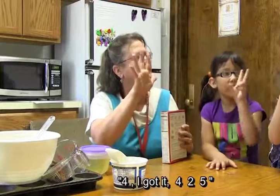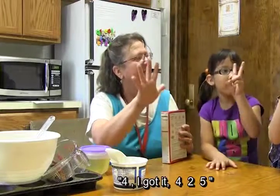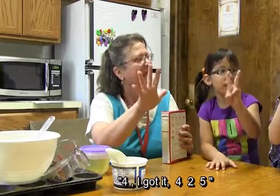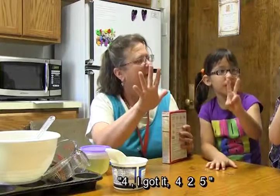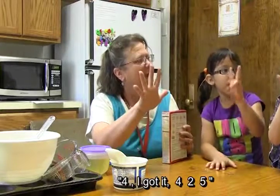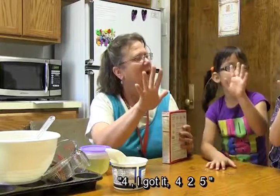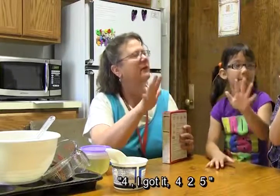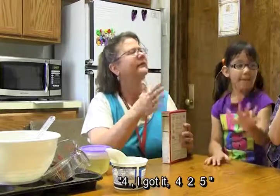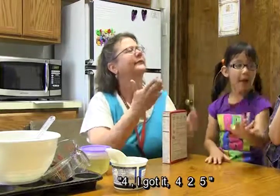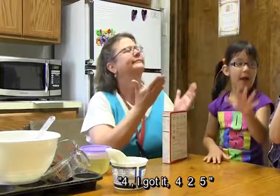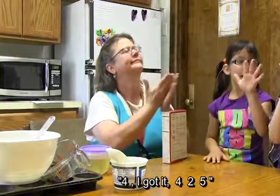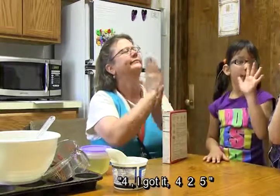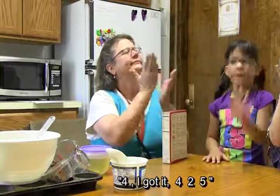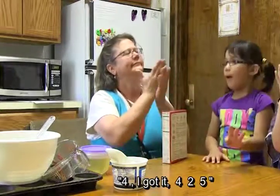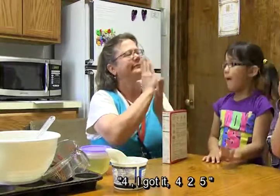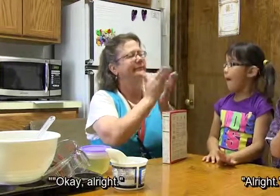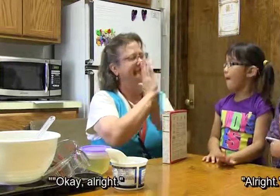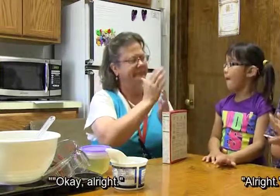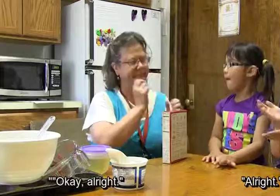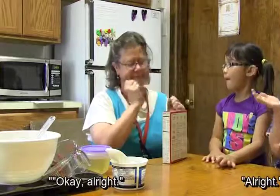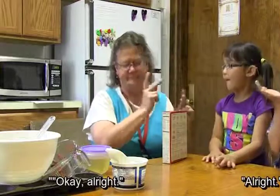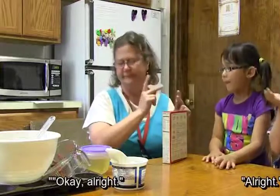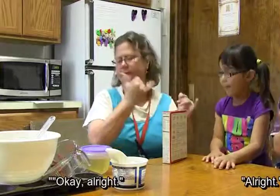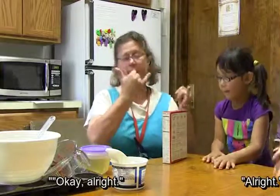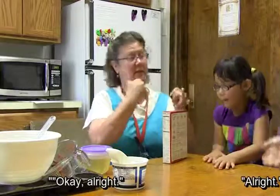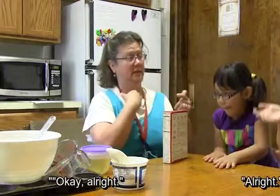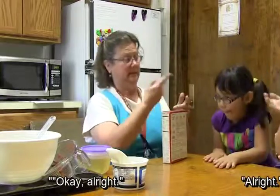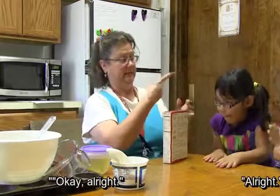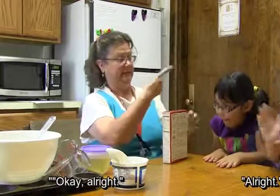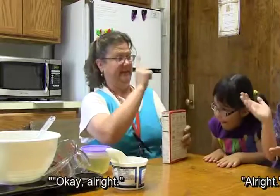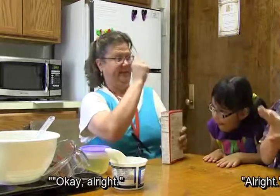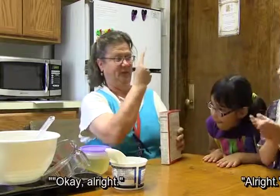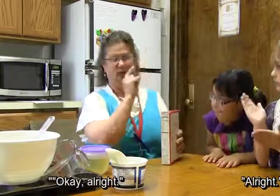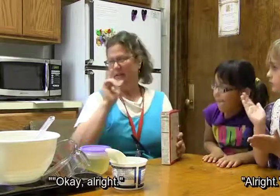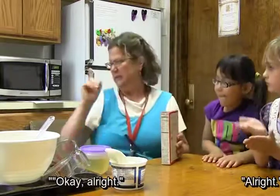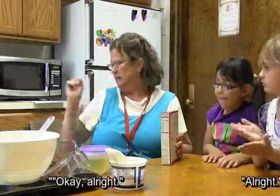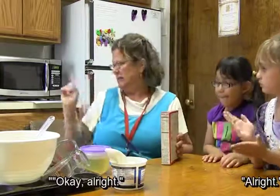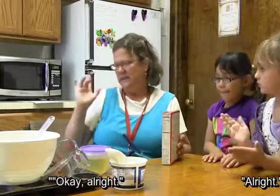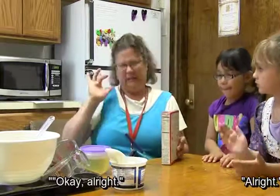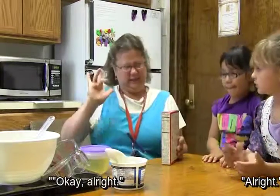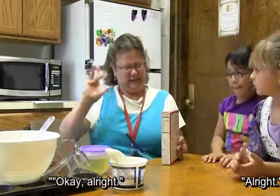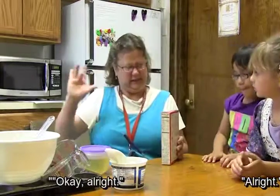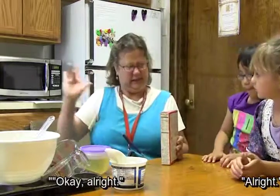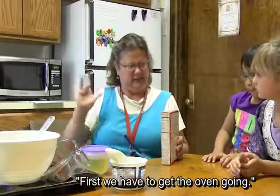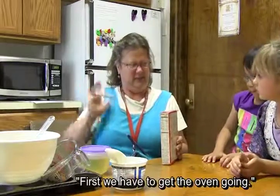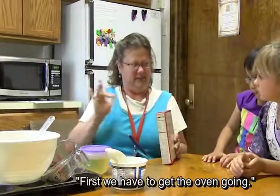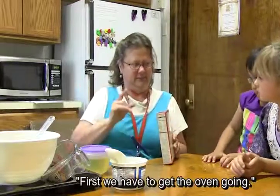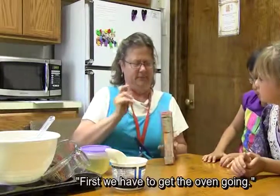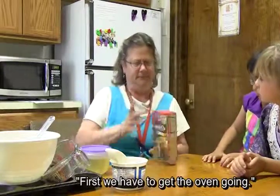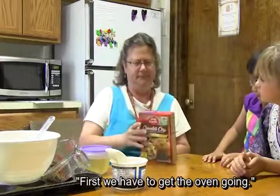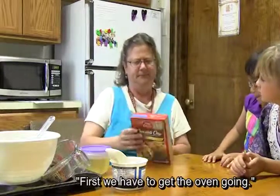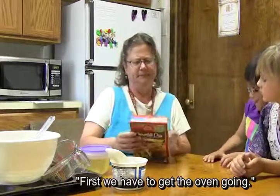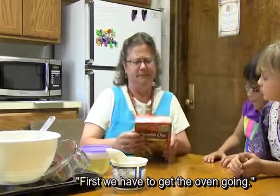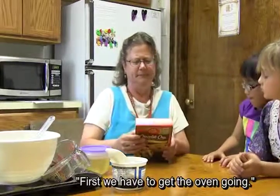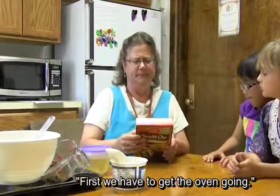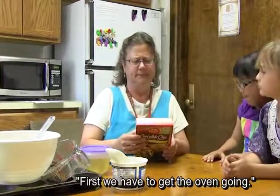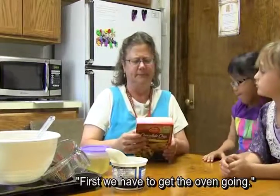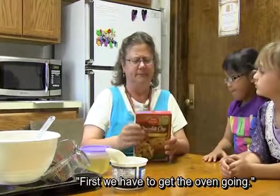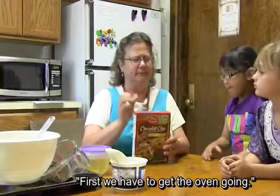2, 5. 5. Okay, all righty. All right. First we have to go get the